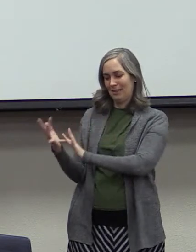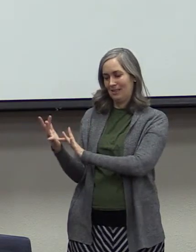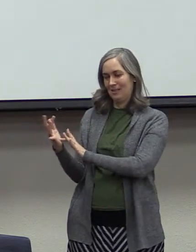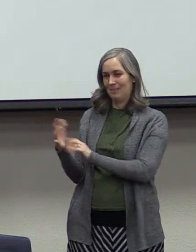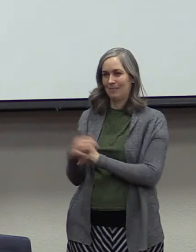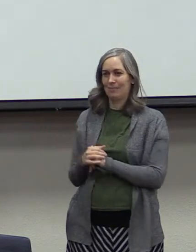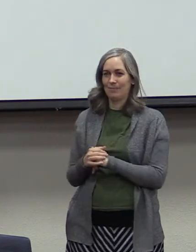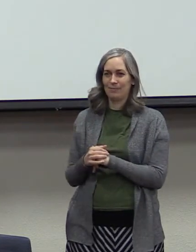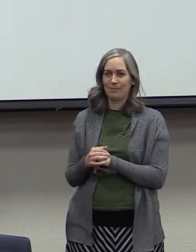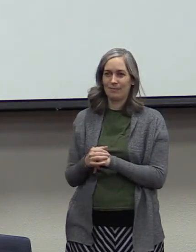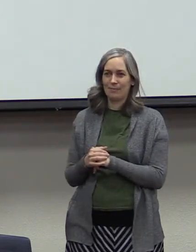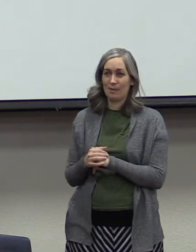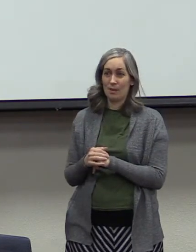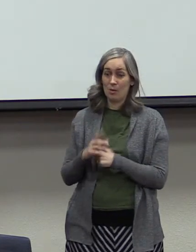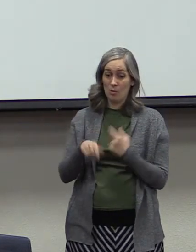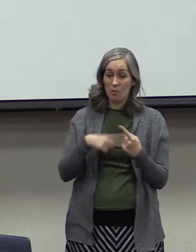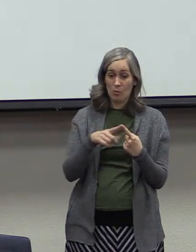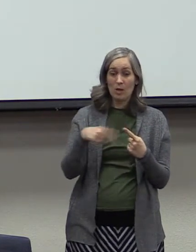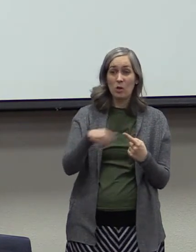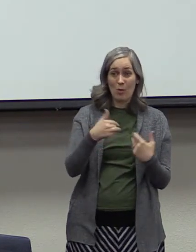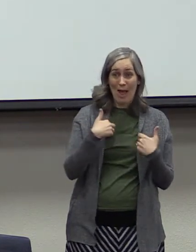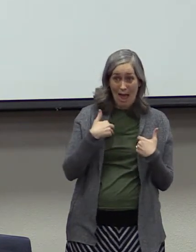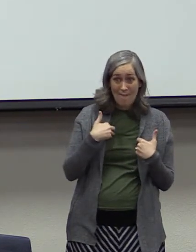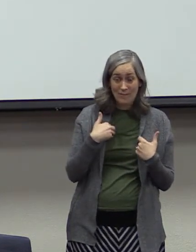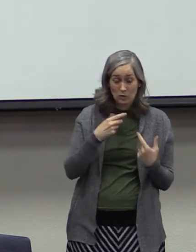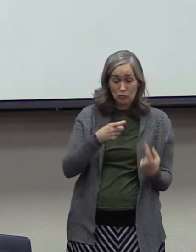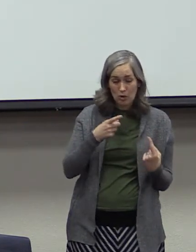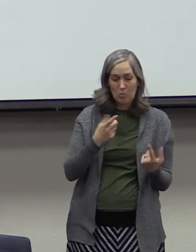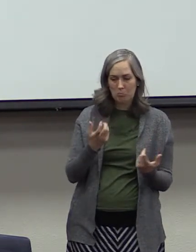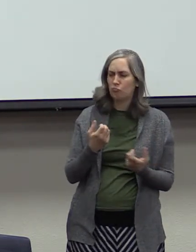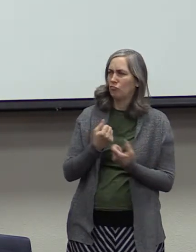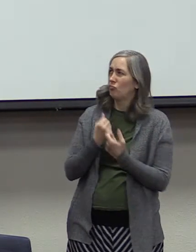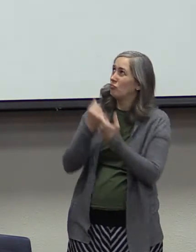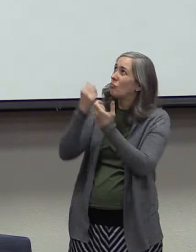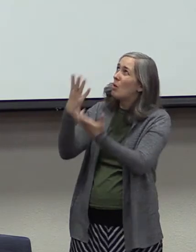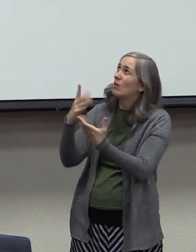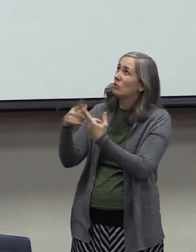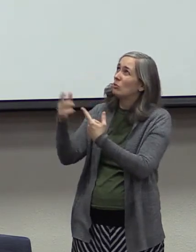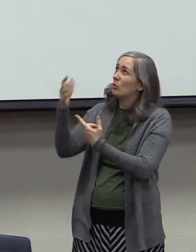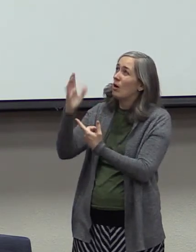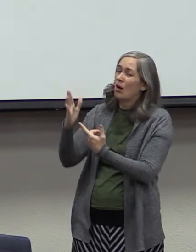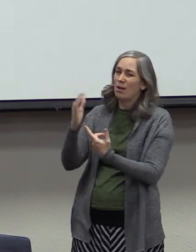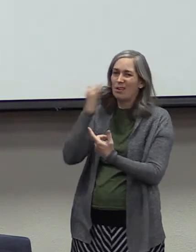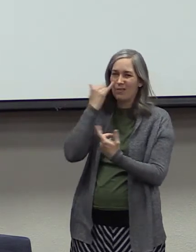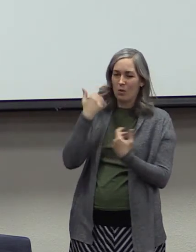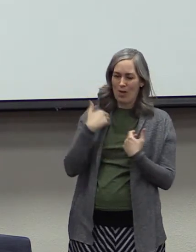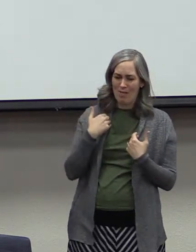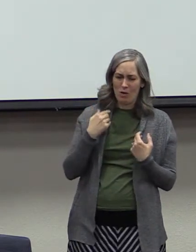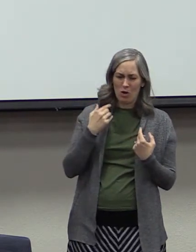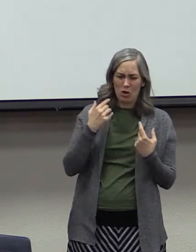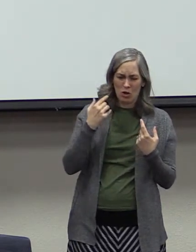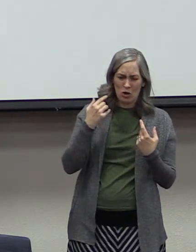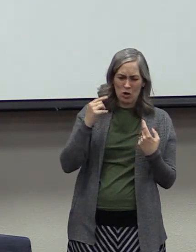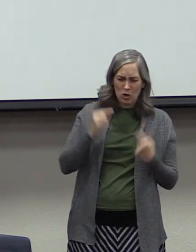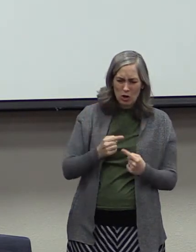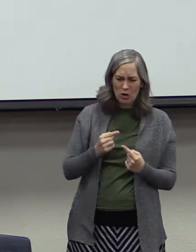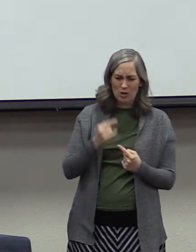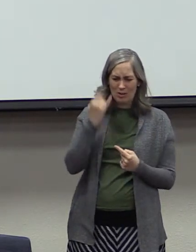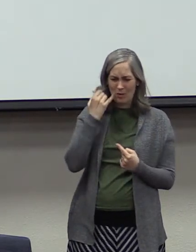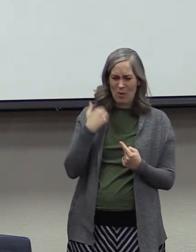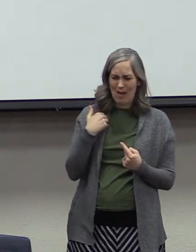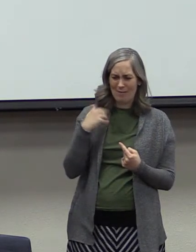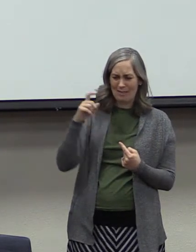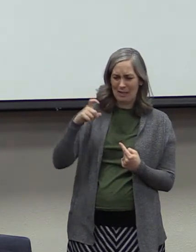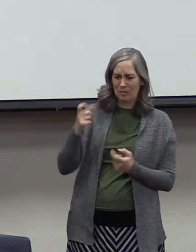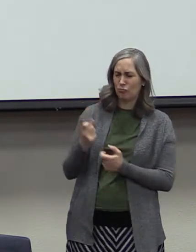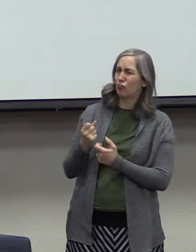But express those struggles you have to God. Express your hurts and your need to continue on.